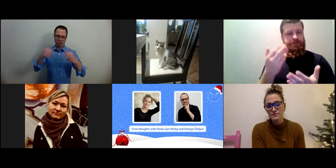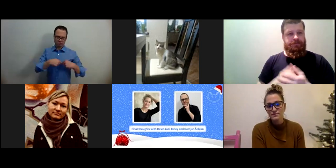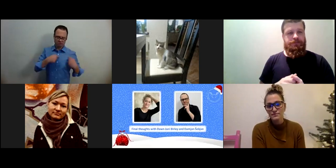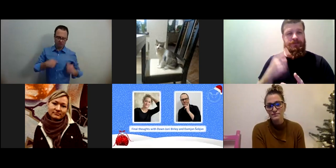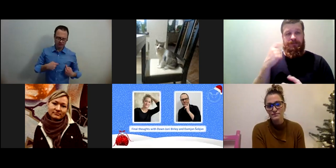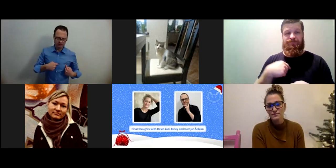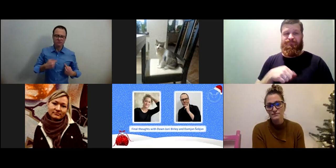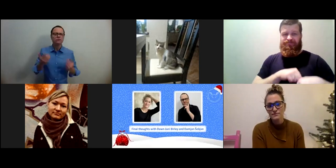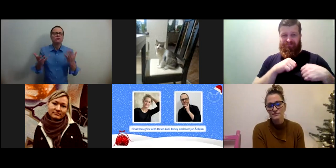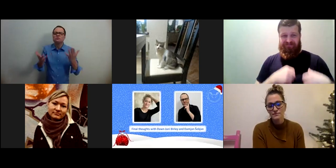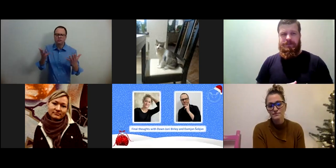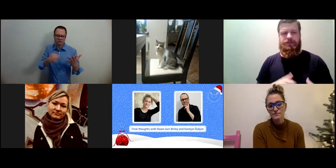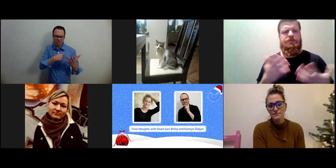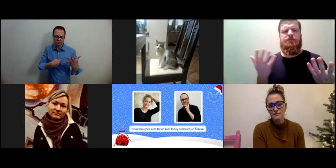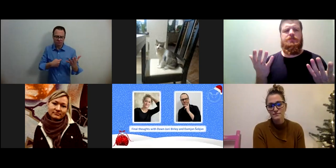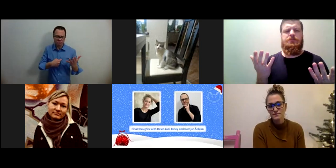Yes.